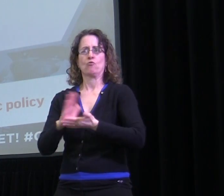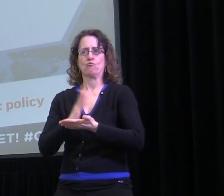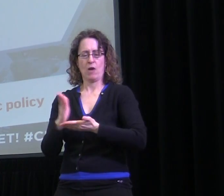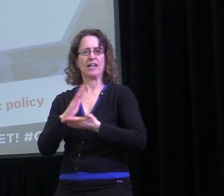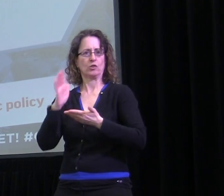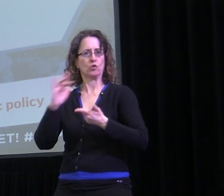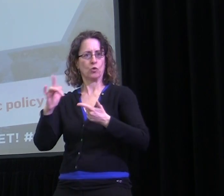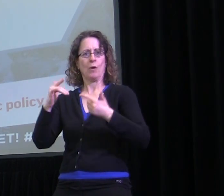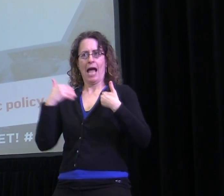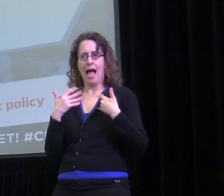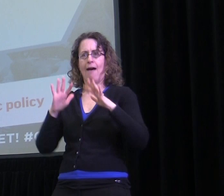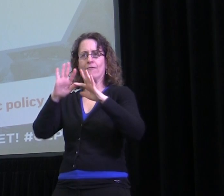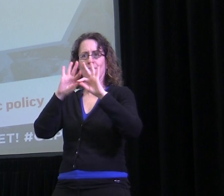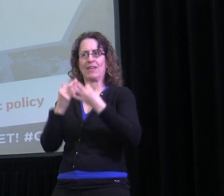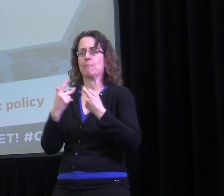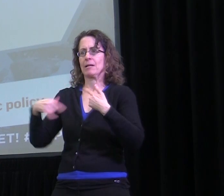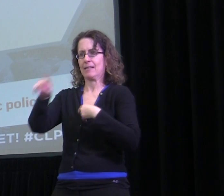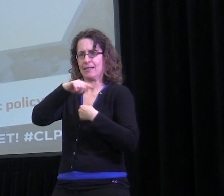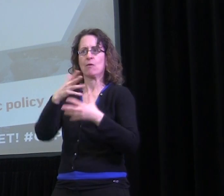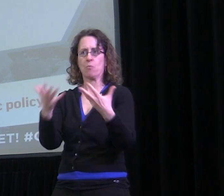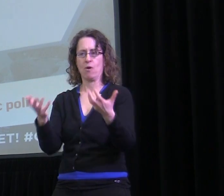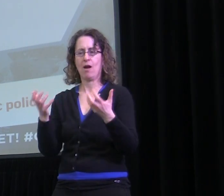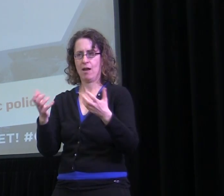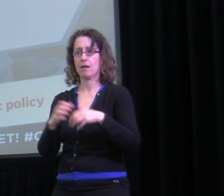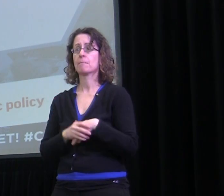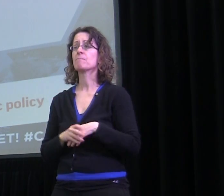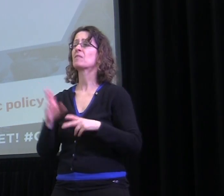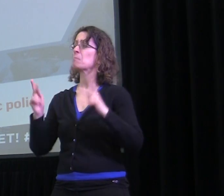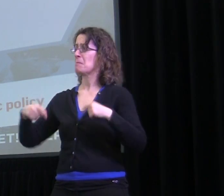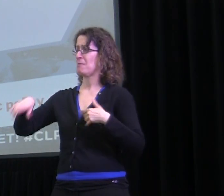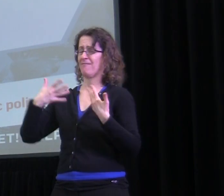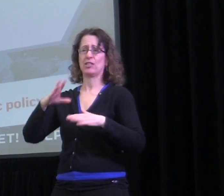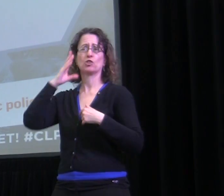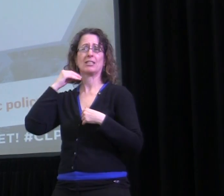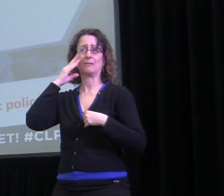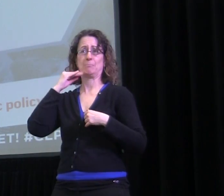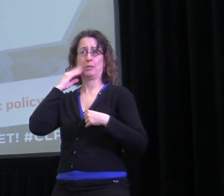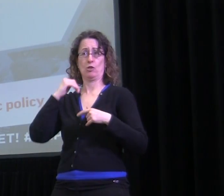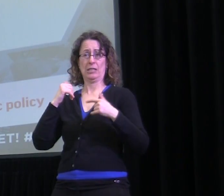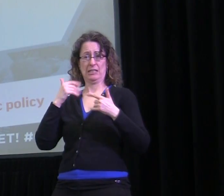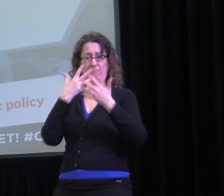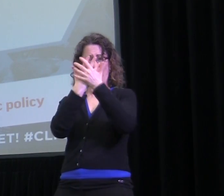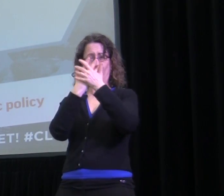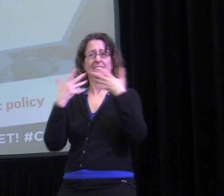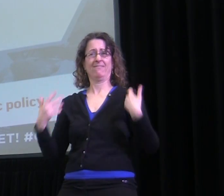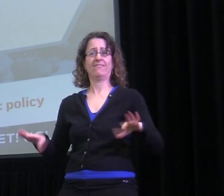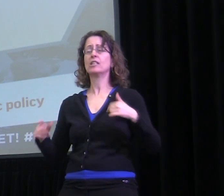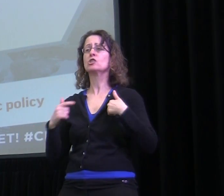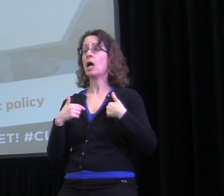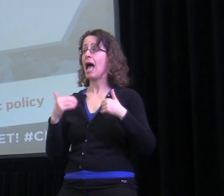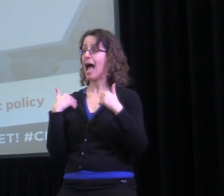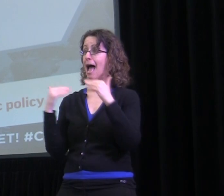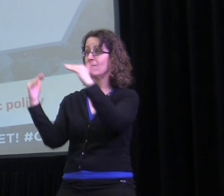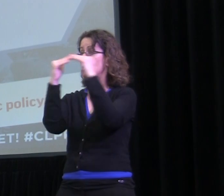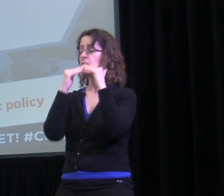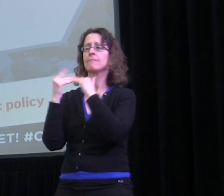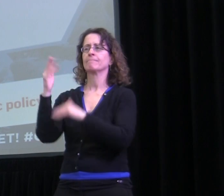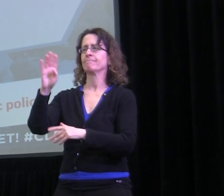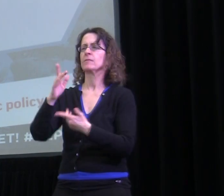means. We organize because those of us who've been incarcerated very rarely see justice. So now our task is